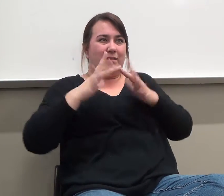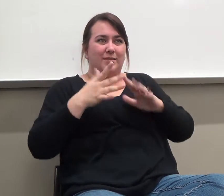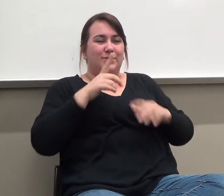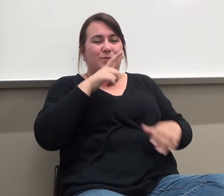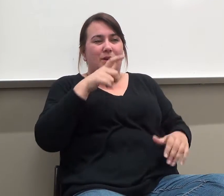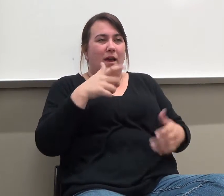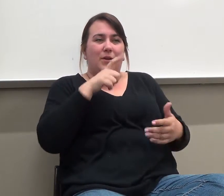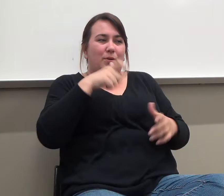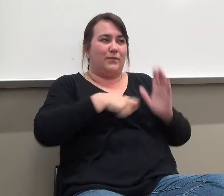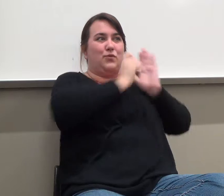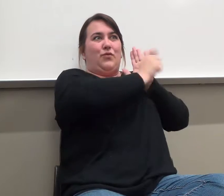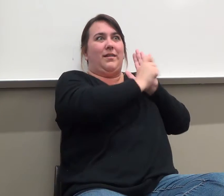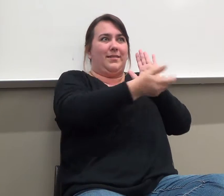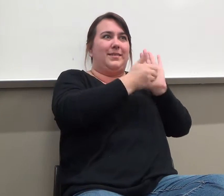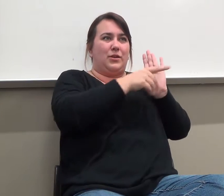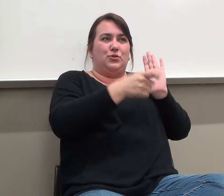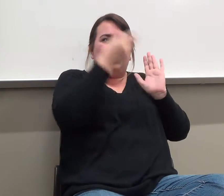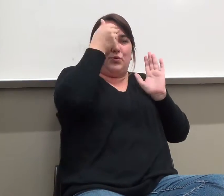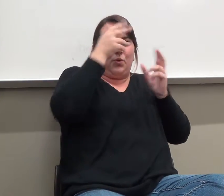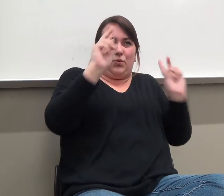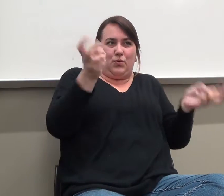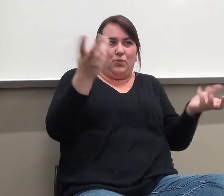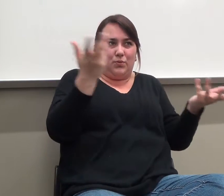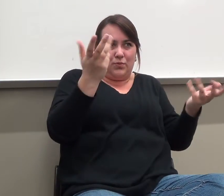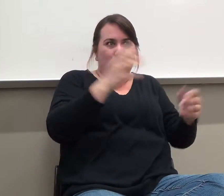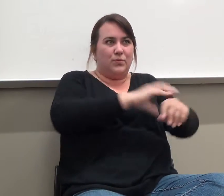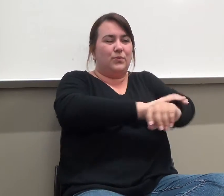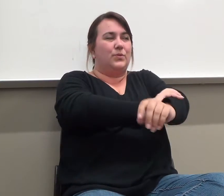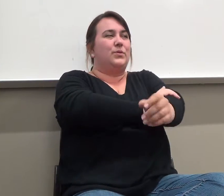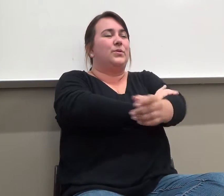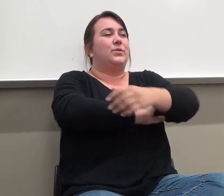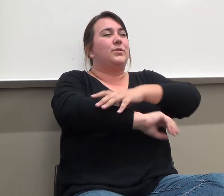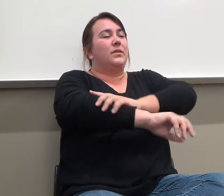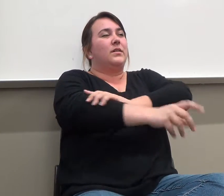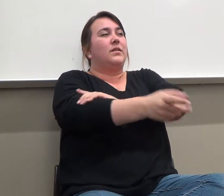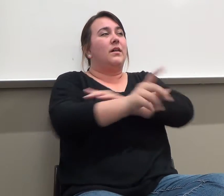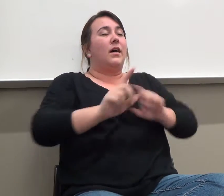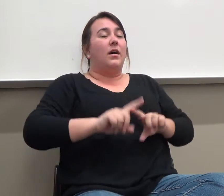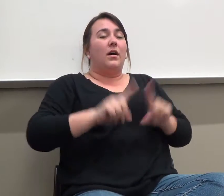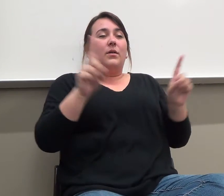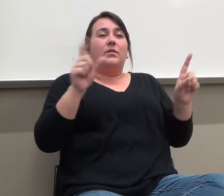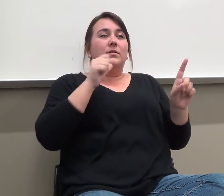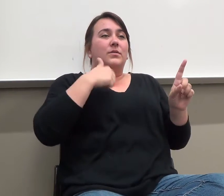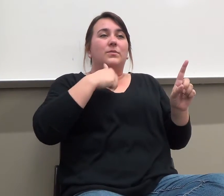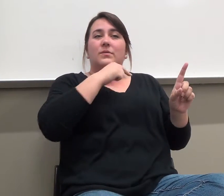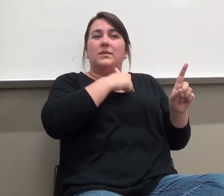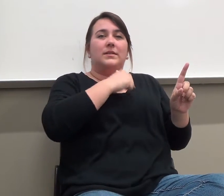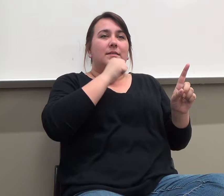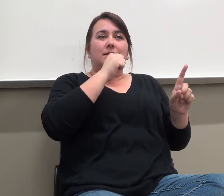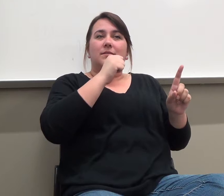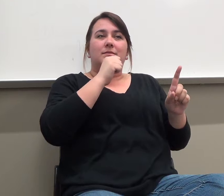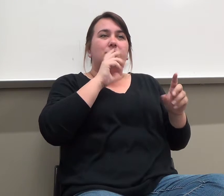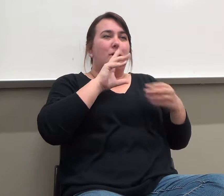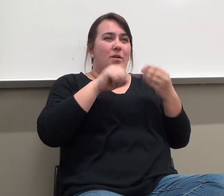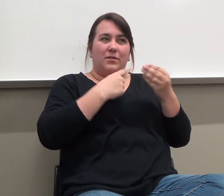should know what it is. However, we didn't talk about this journal entry last